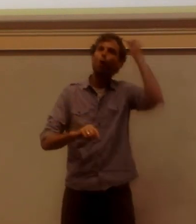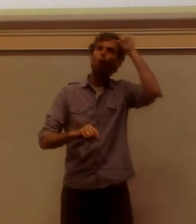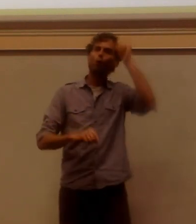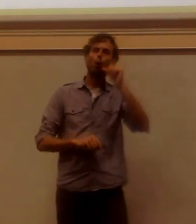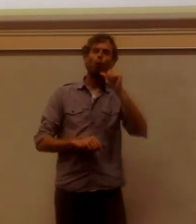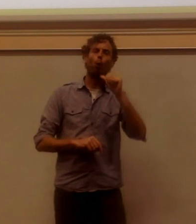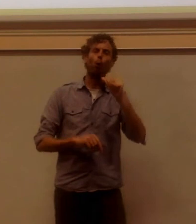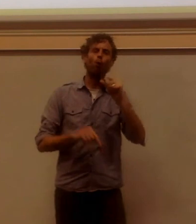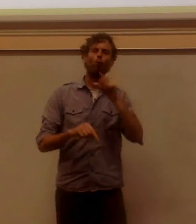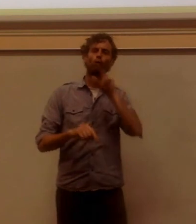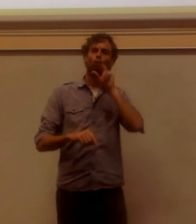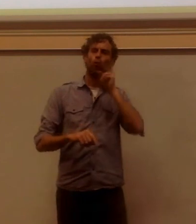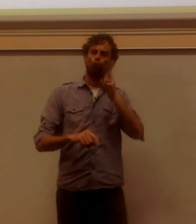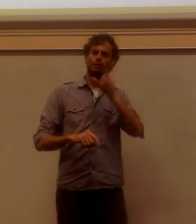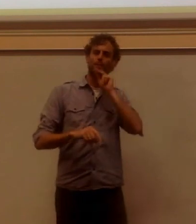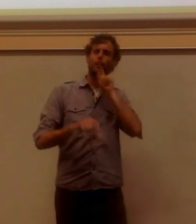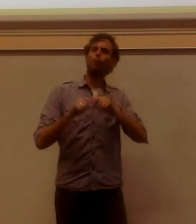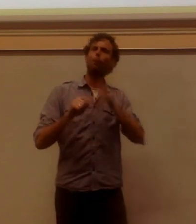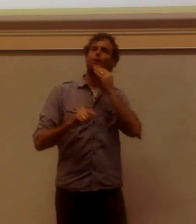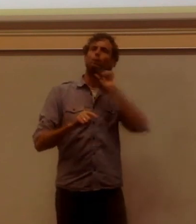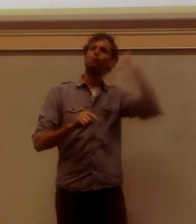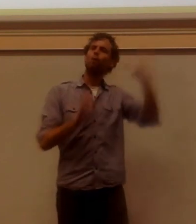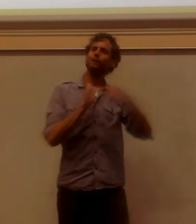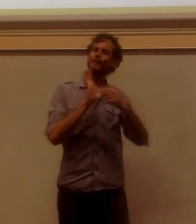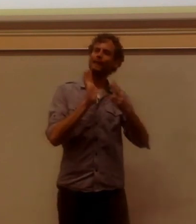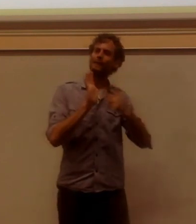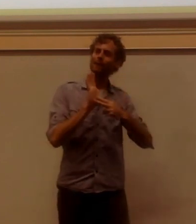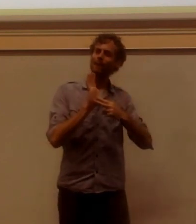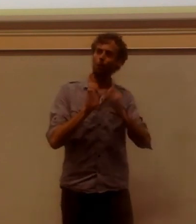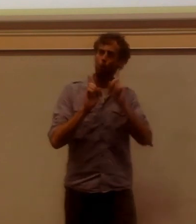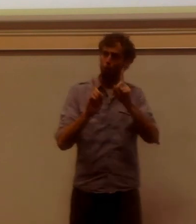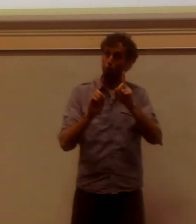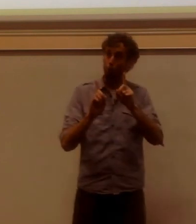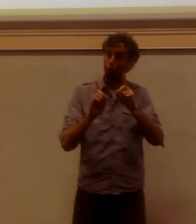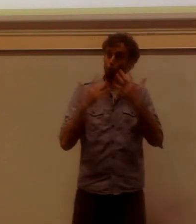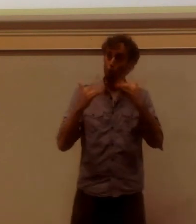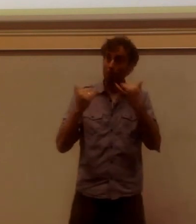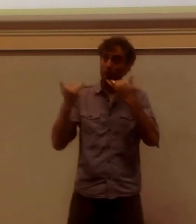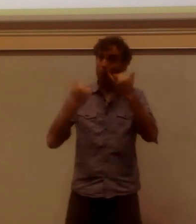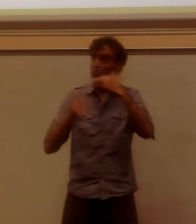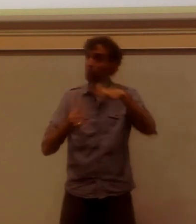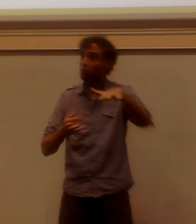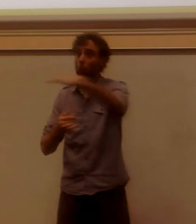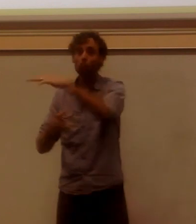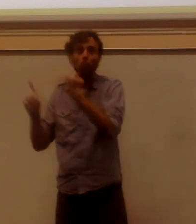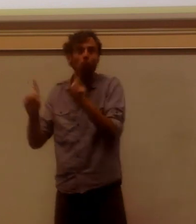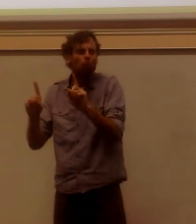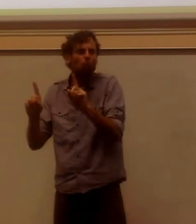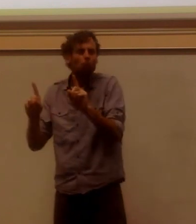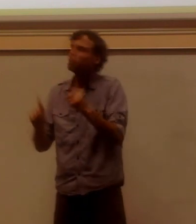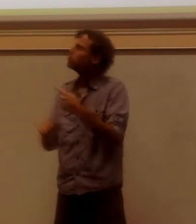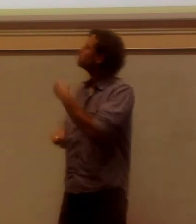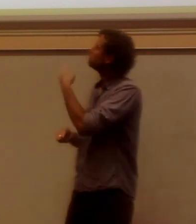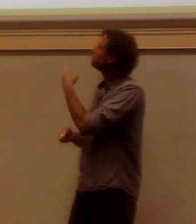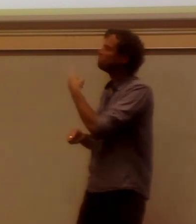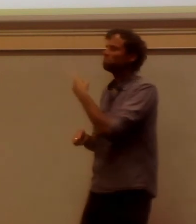ask questions of re-speakers and their experiences, but we actually found that most re-speakers only